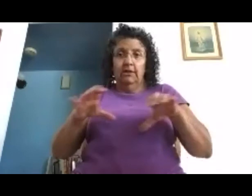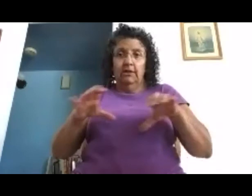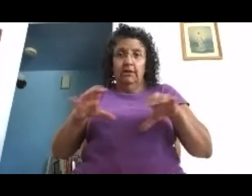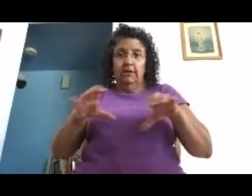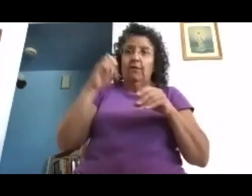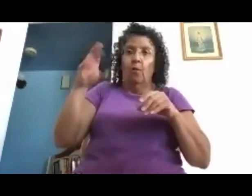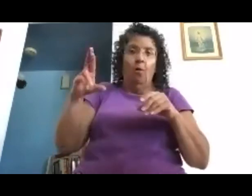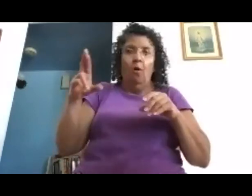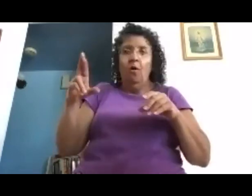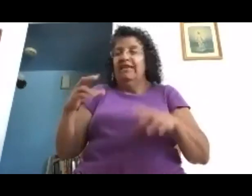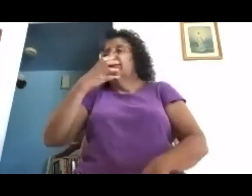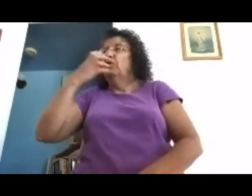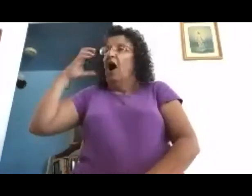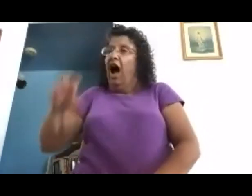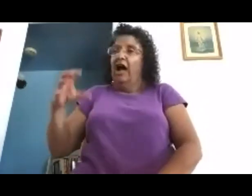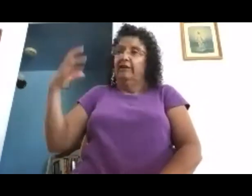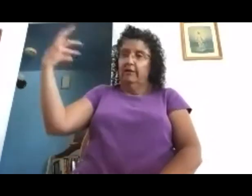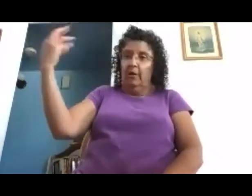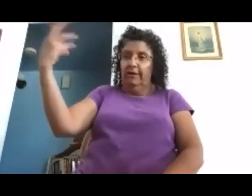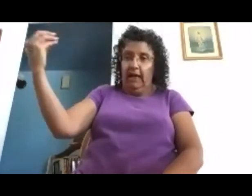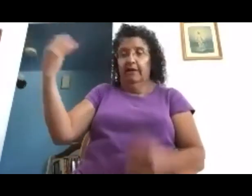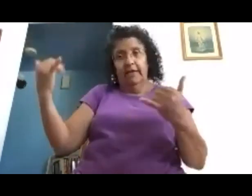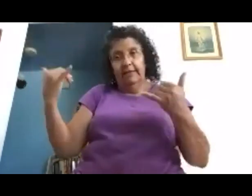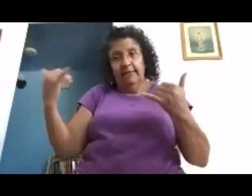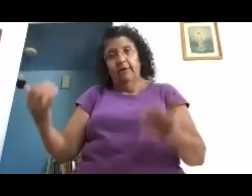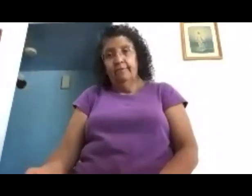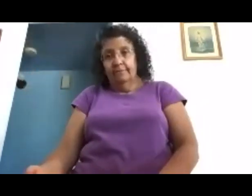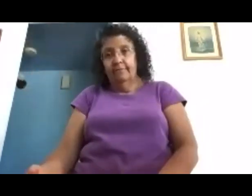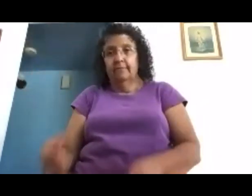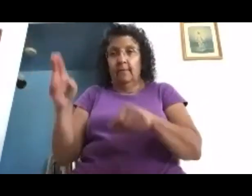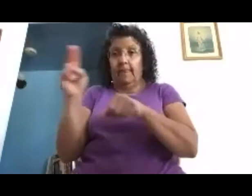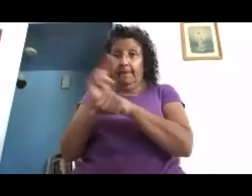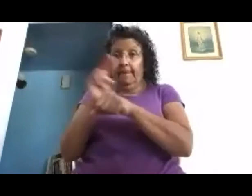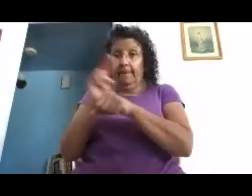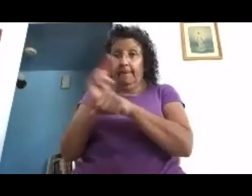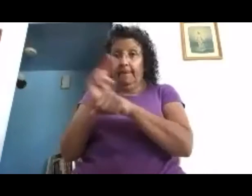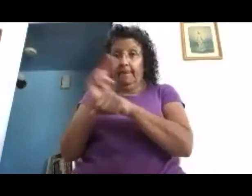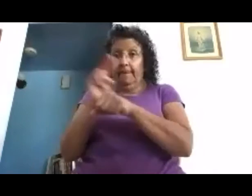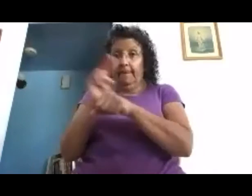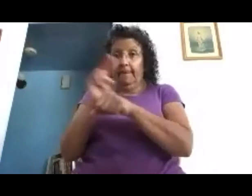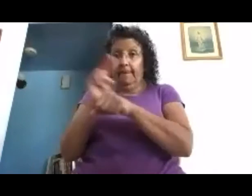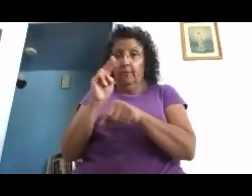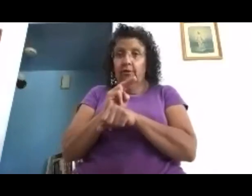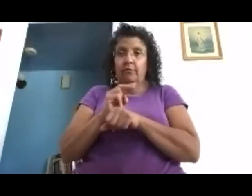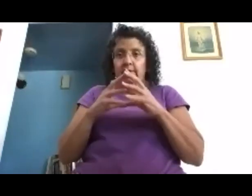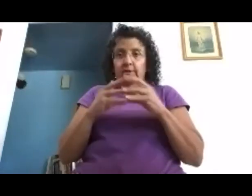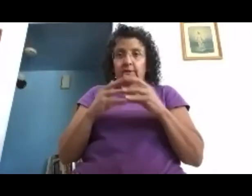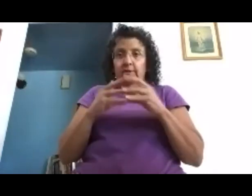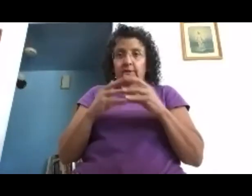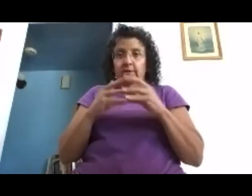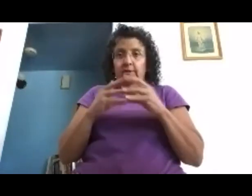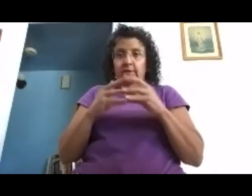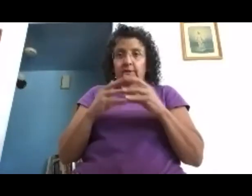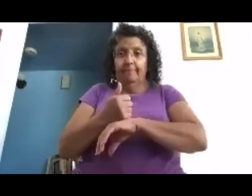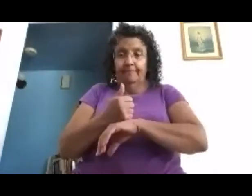planting outside right now. So this is my setup. I cut a sponge in half.